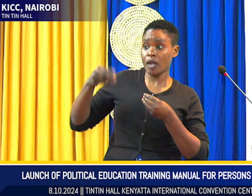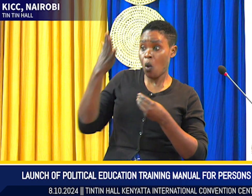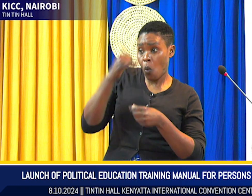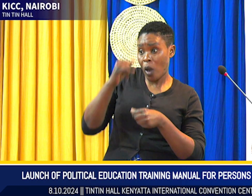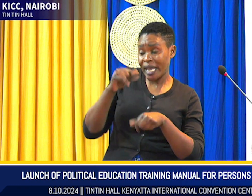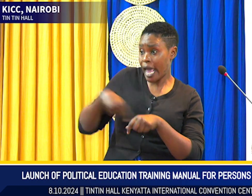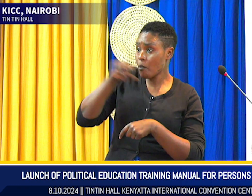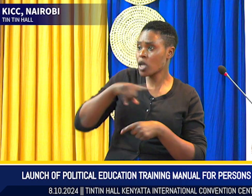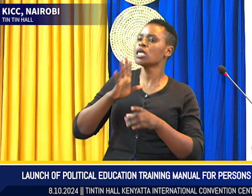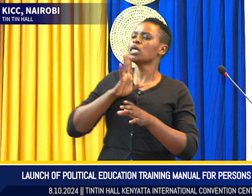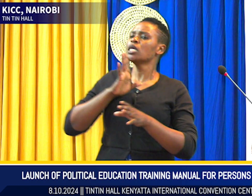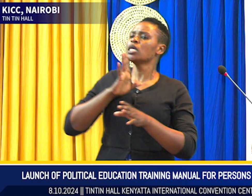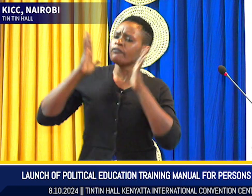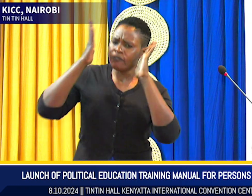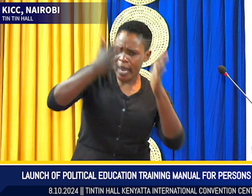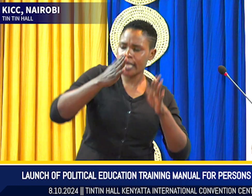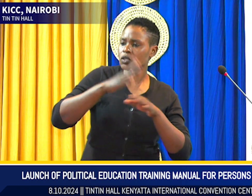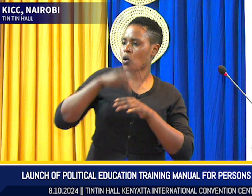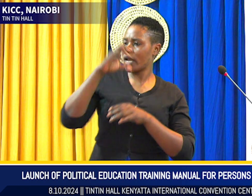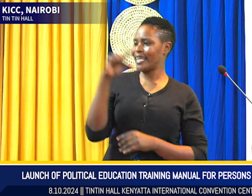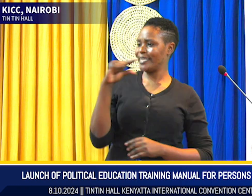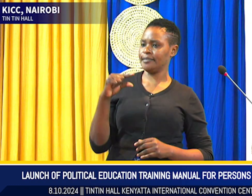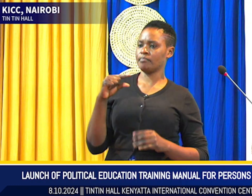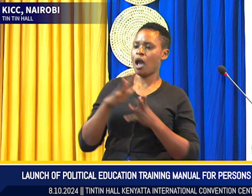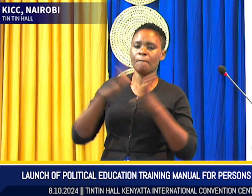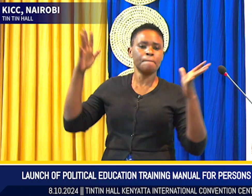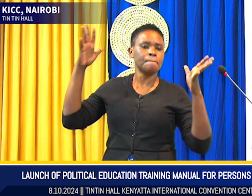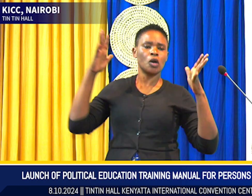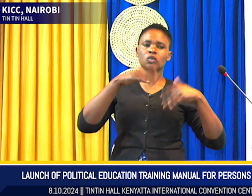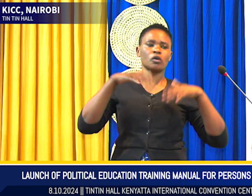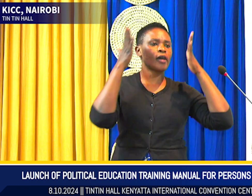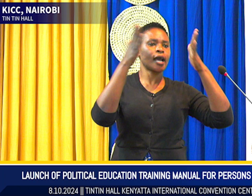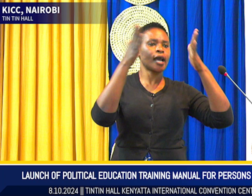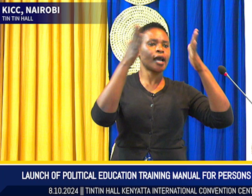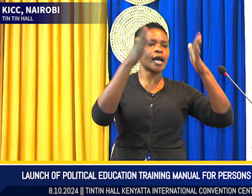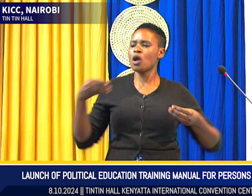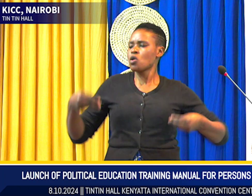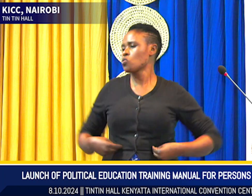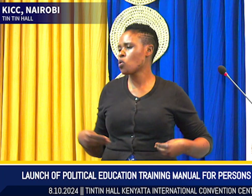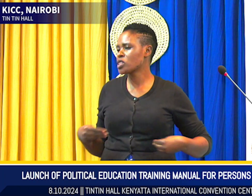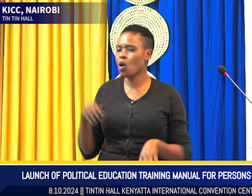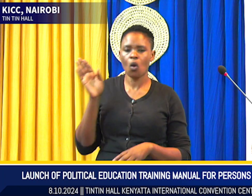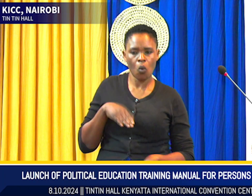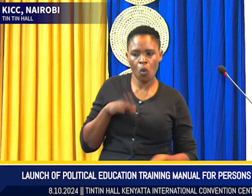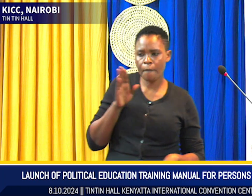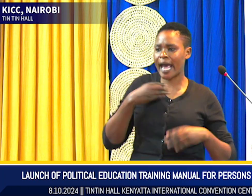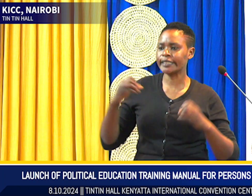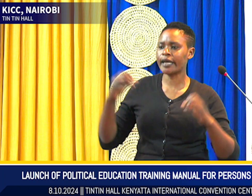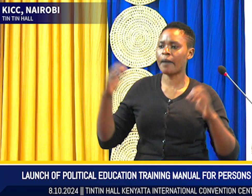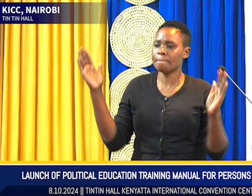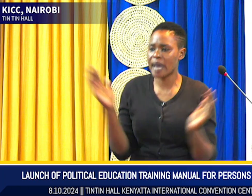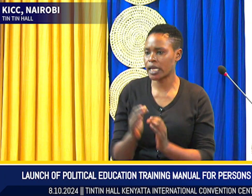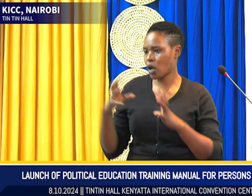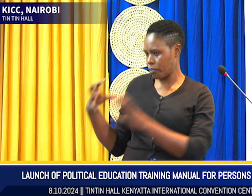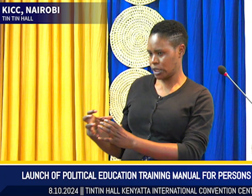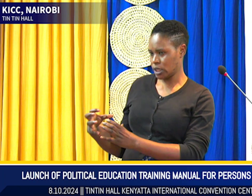person, when it comes to, when we focus on SIG, it's